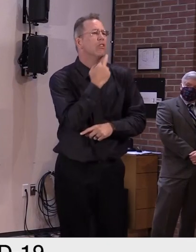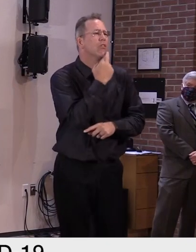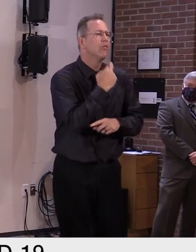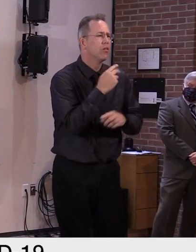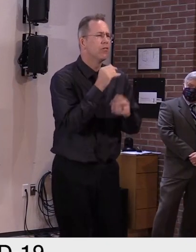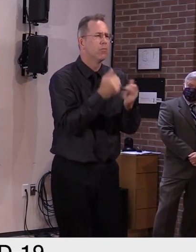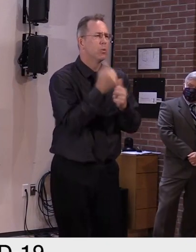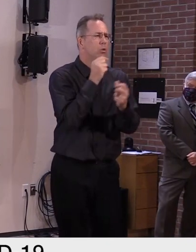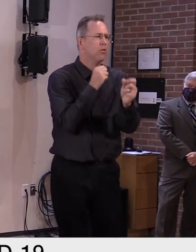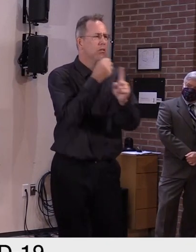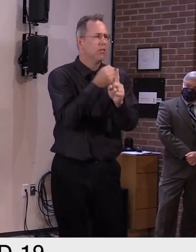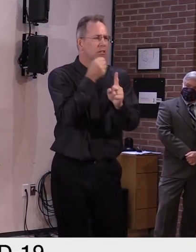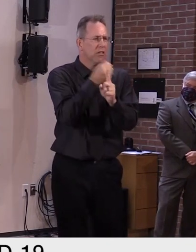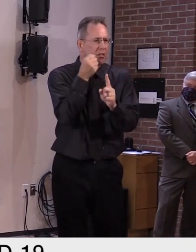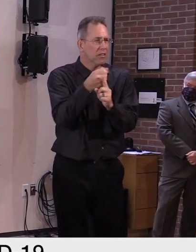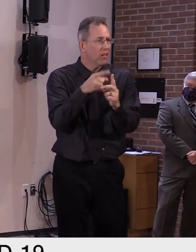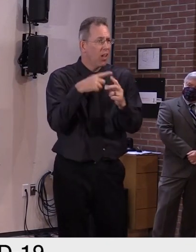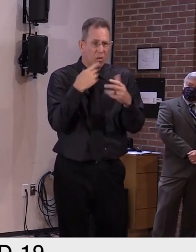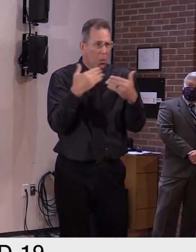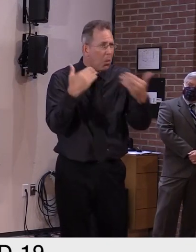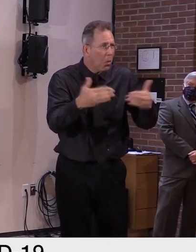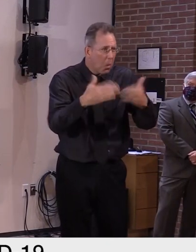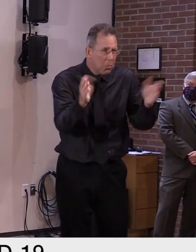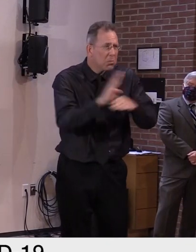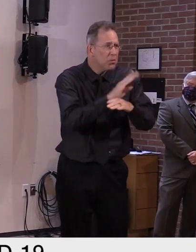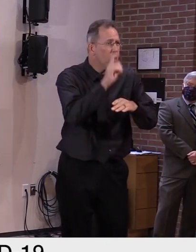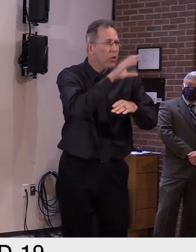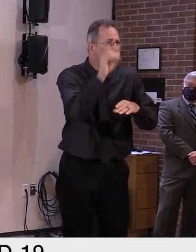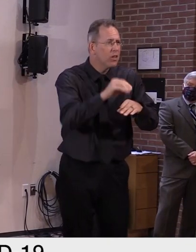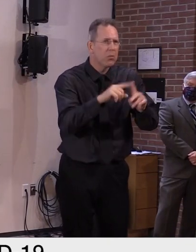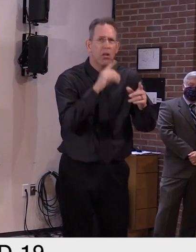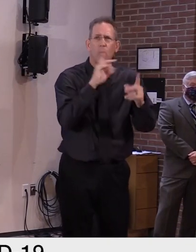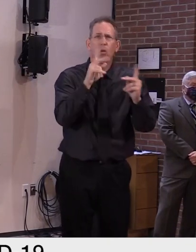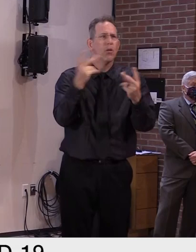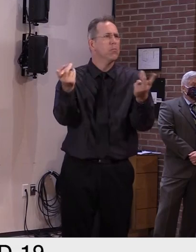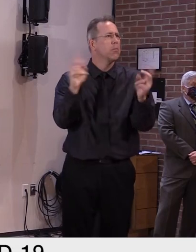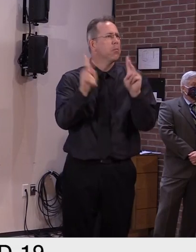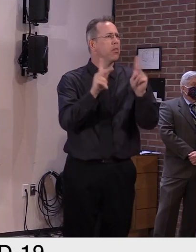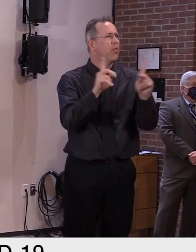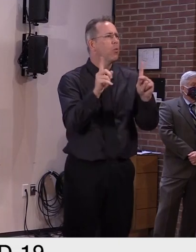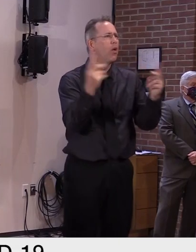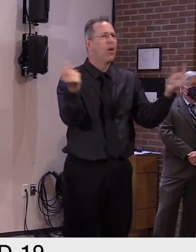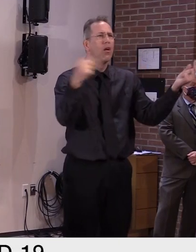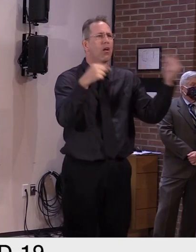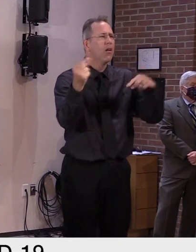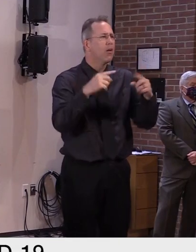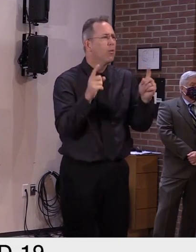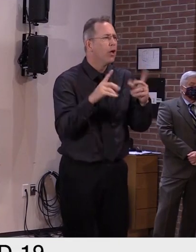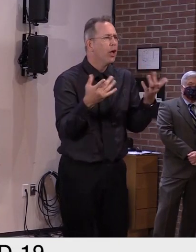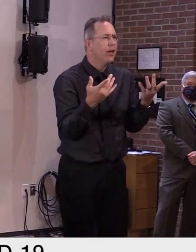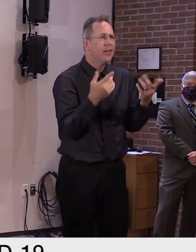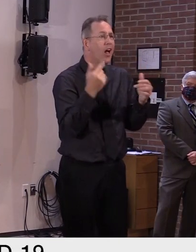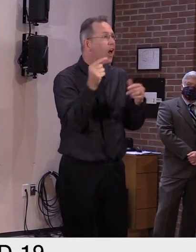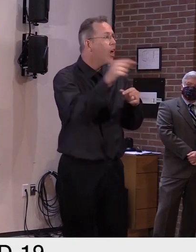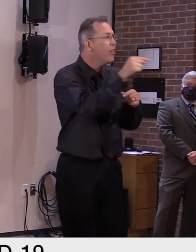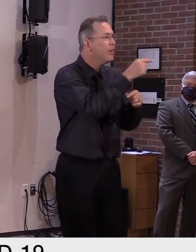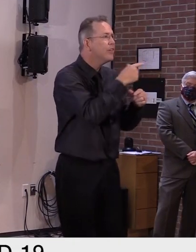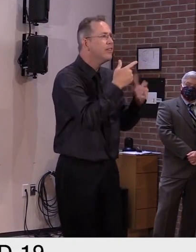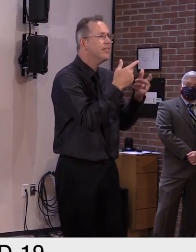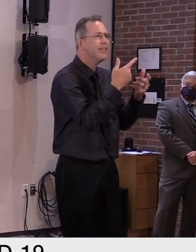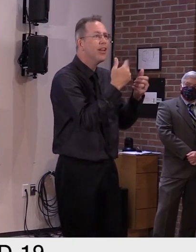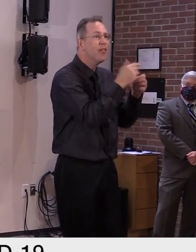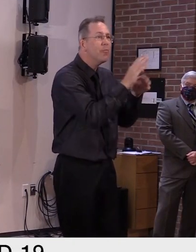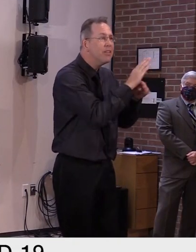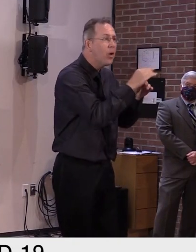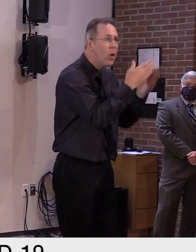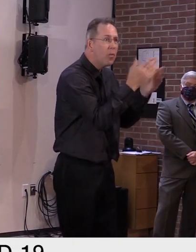If we opened everything up to 100%, I don't believe all of those people would go back to work necessarily because